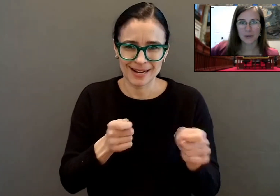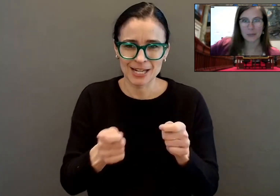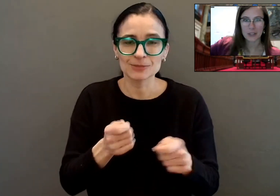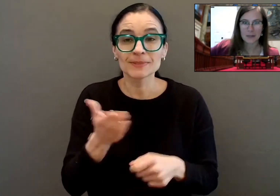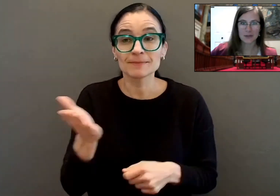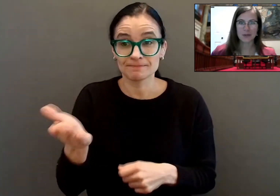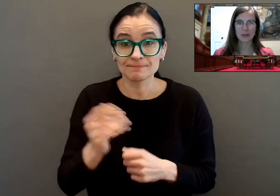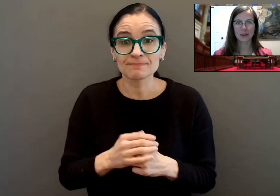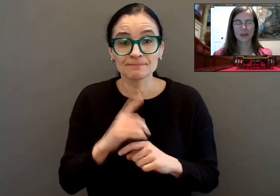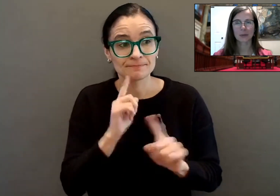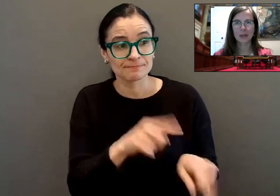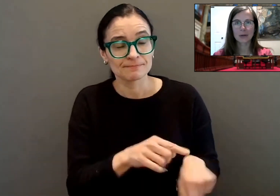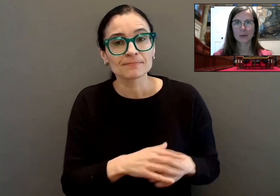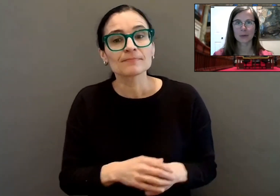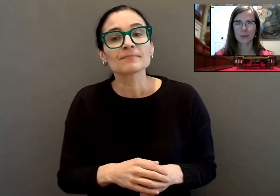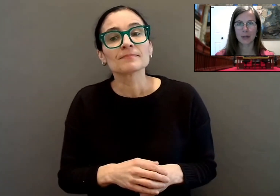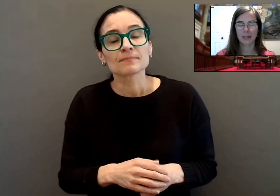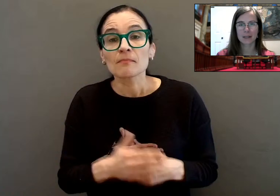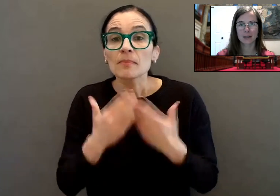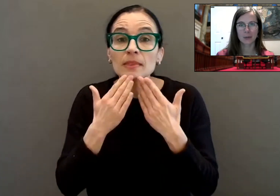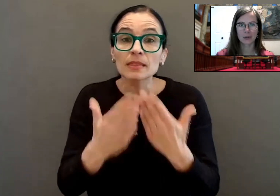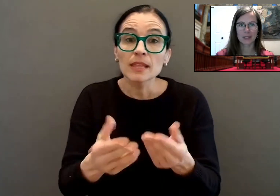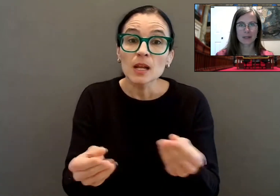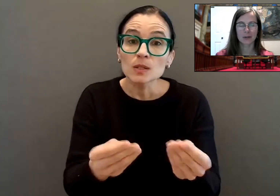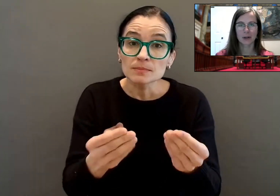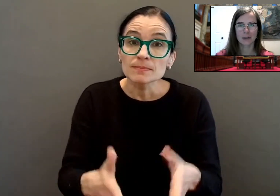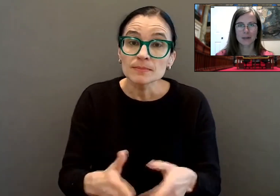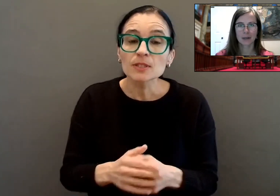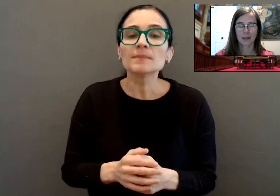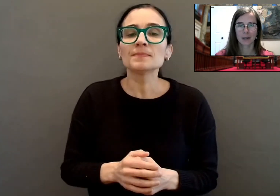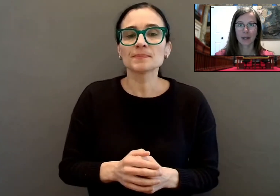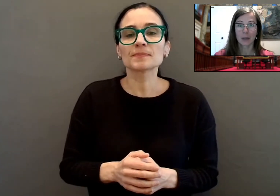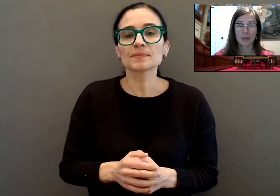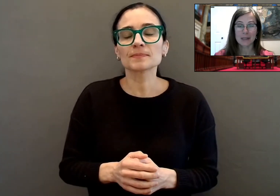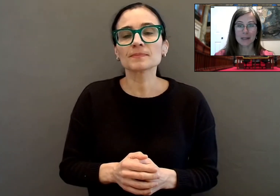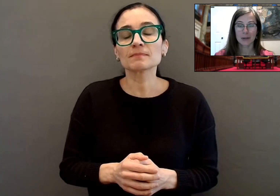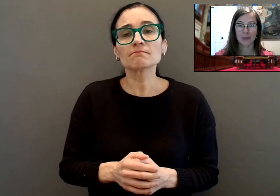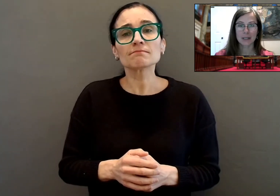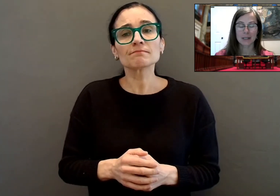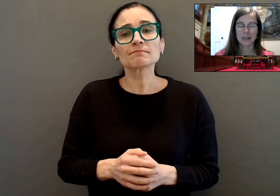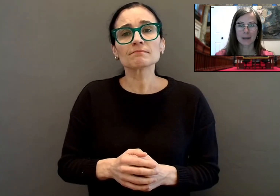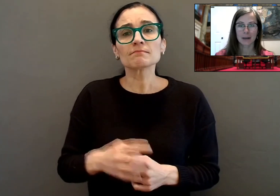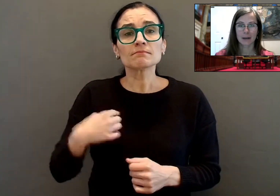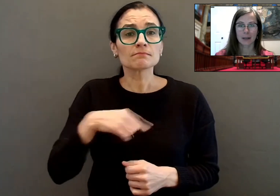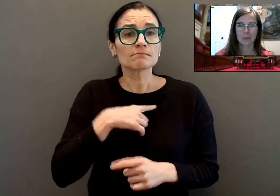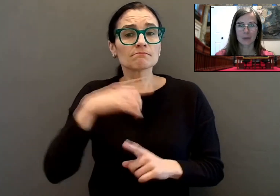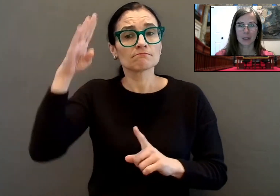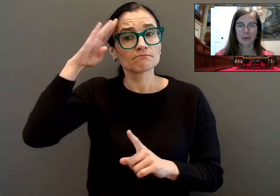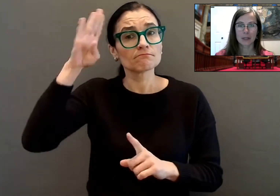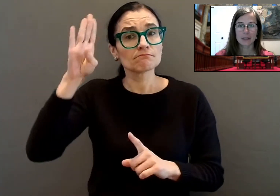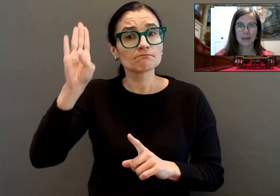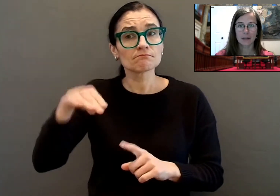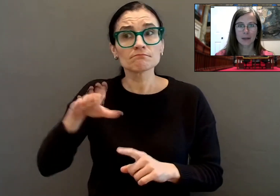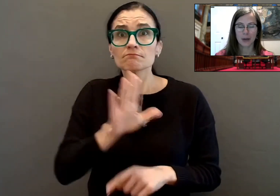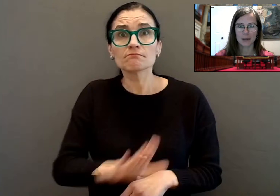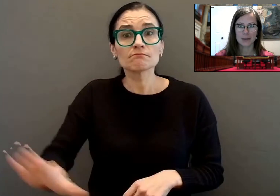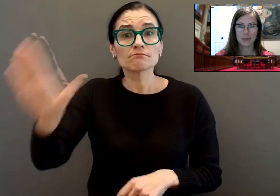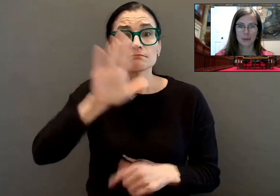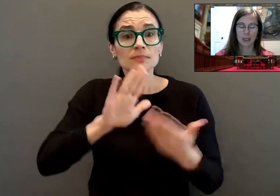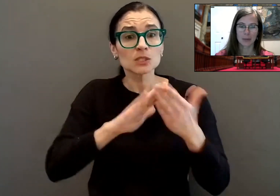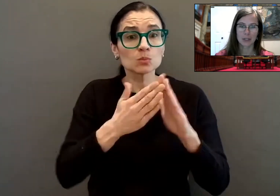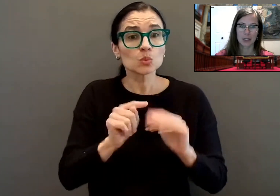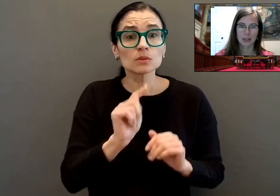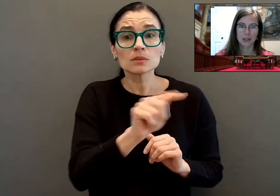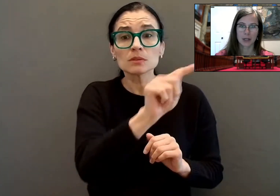Thank you very much, Mr. Speaker. We know that communities across BC are finding increasing effects